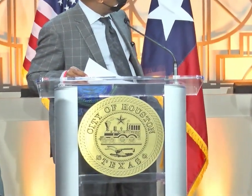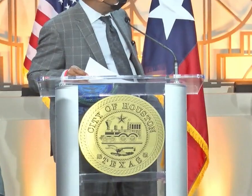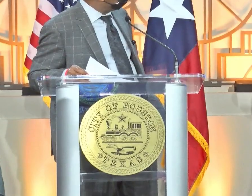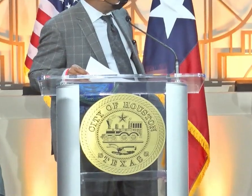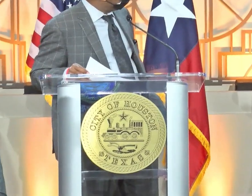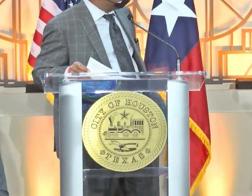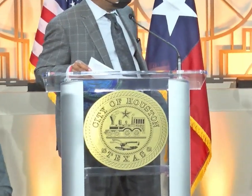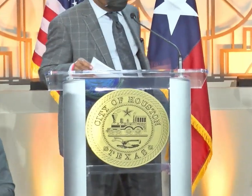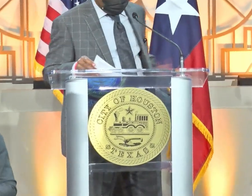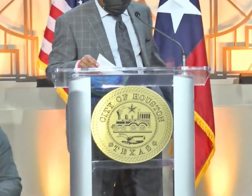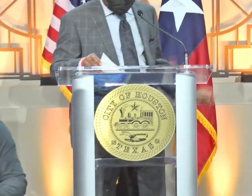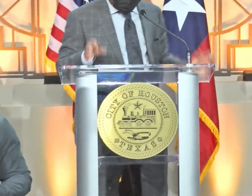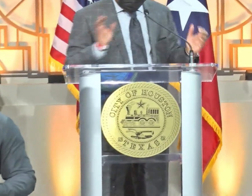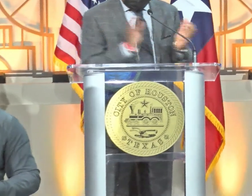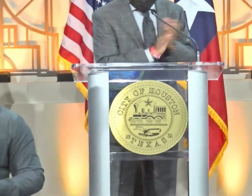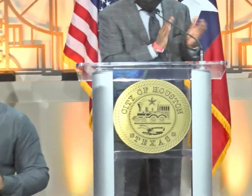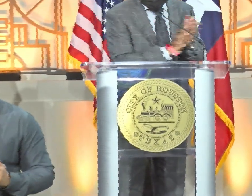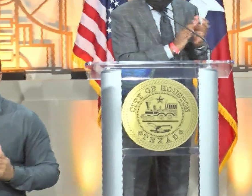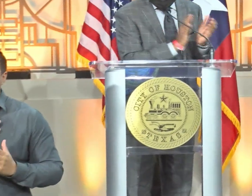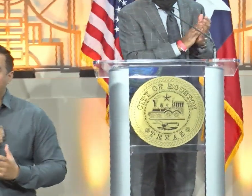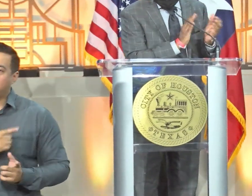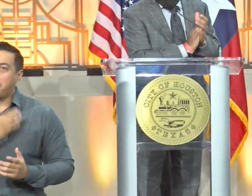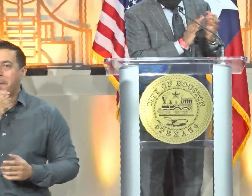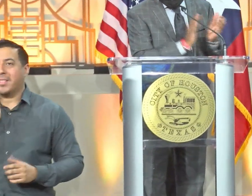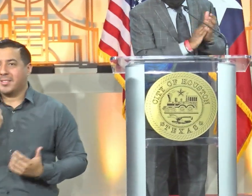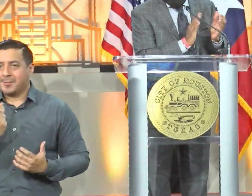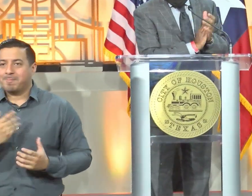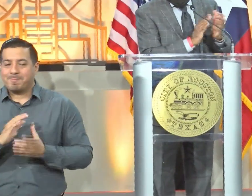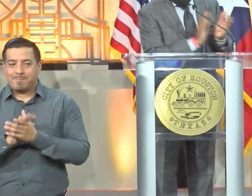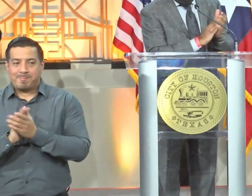very best in your retirement. Please.